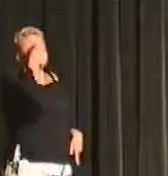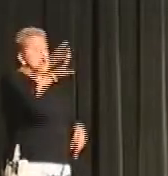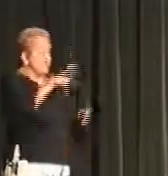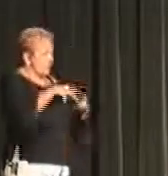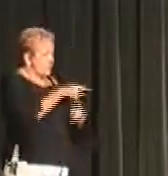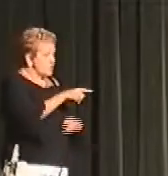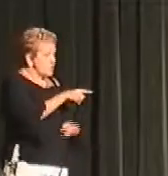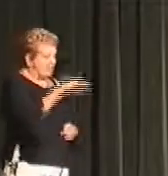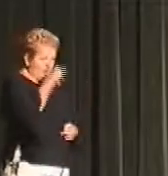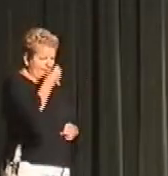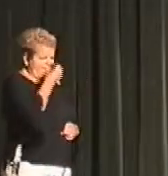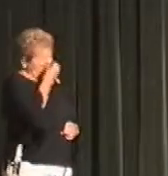didn't care about me.